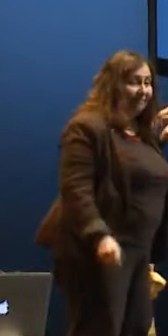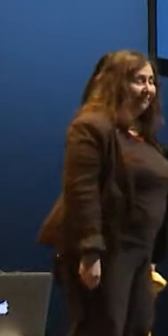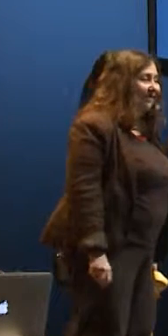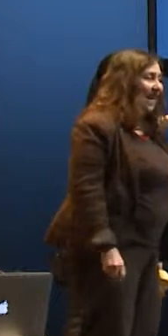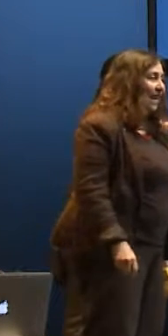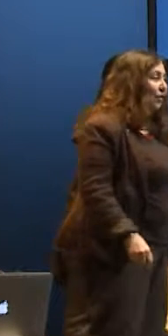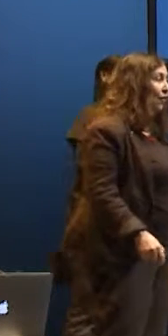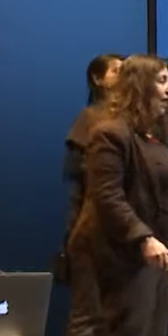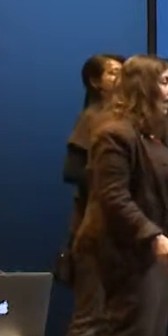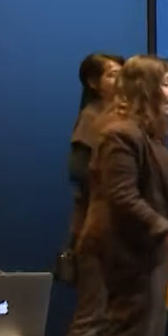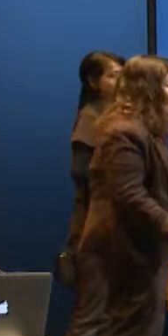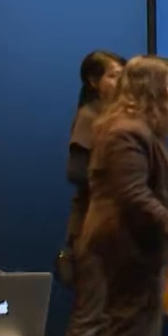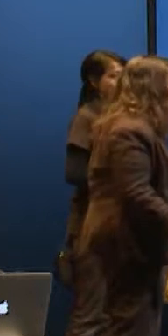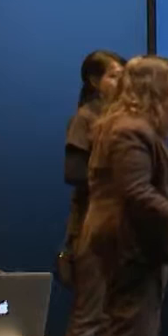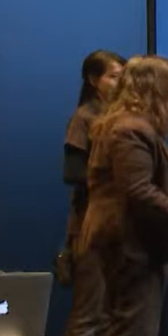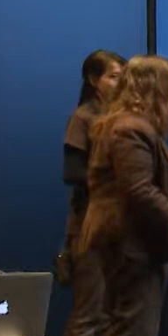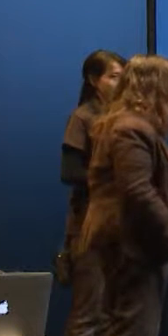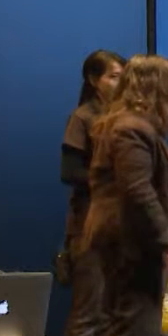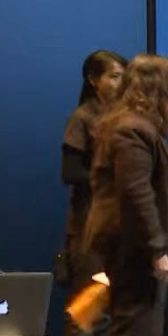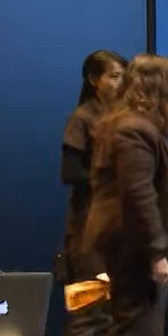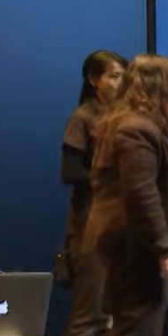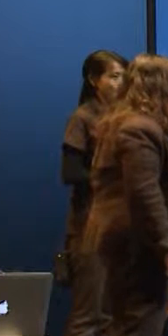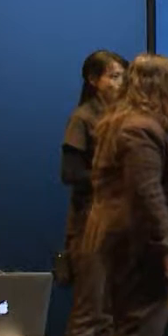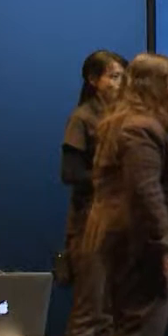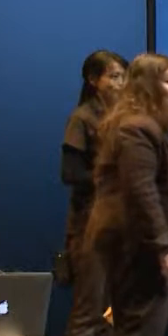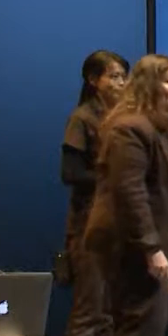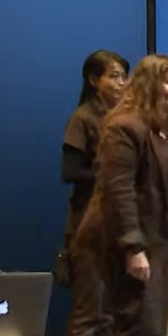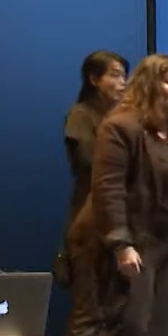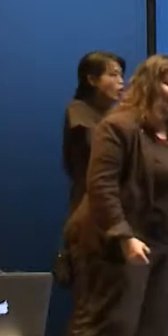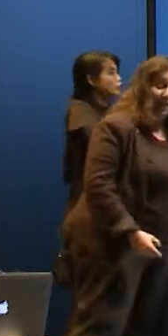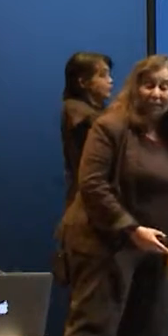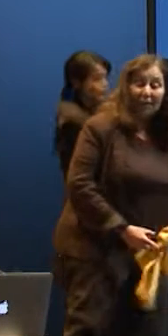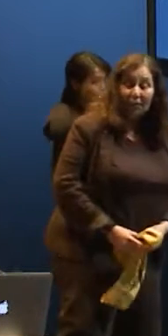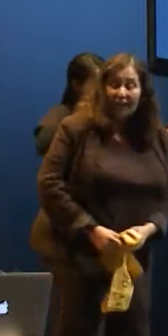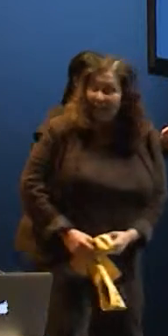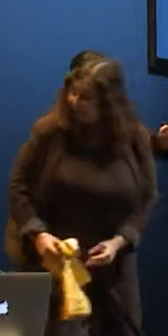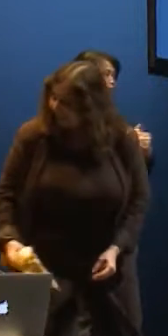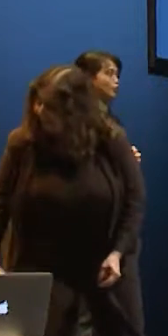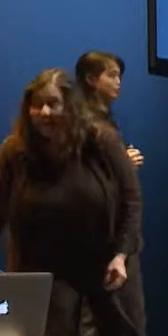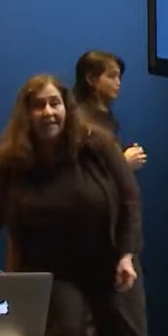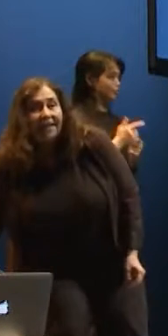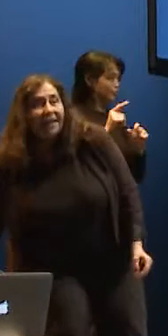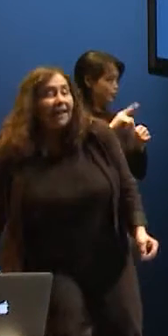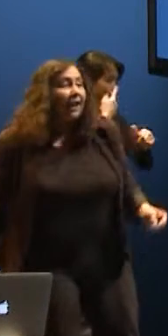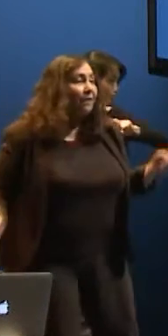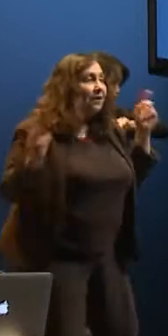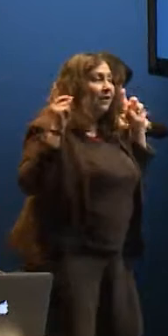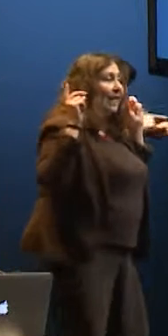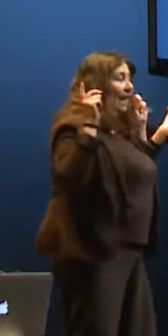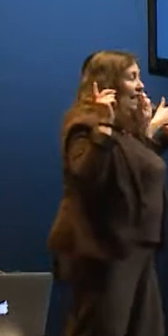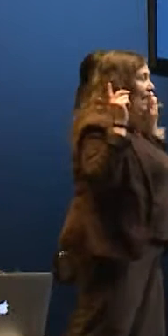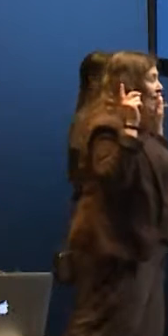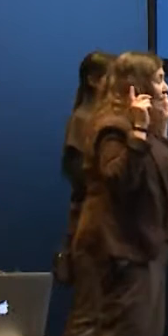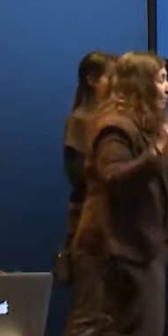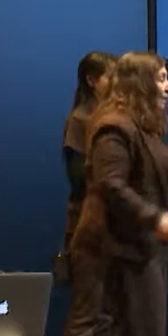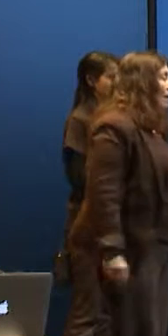on and try and explain a little bit about the University of the Trees, I want to